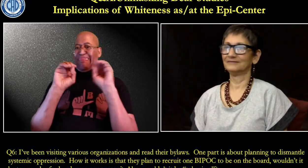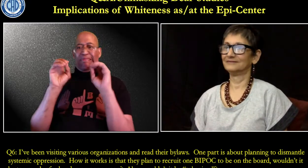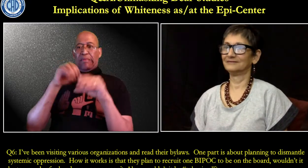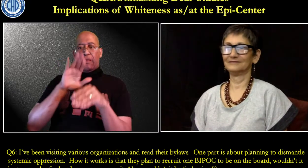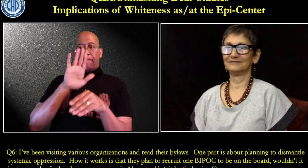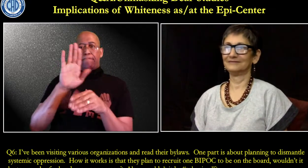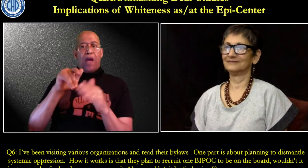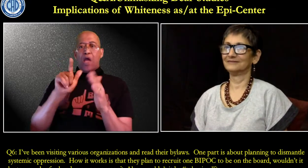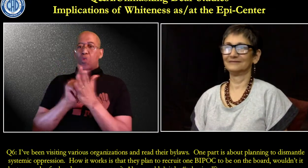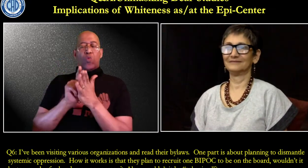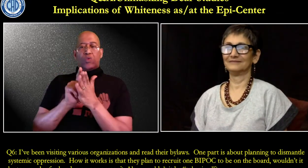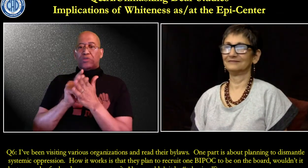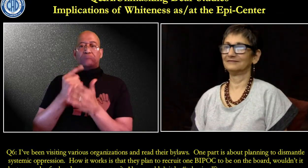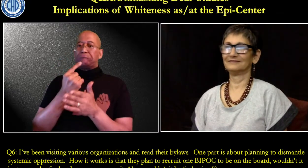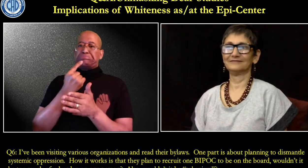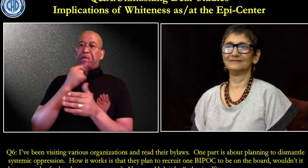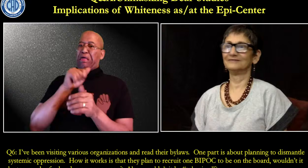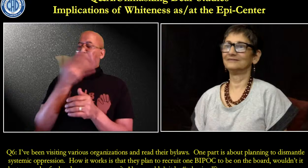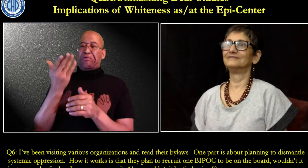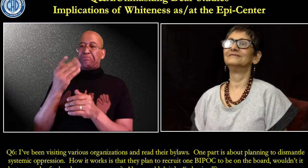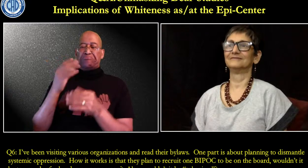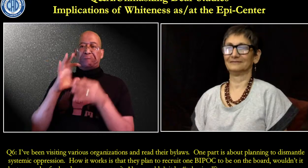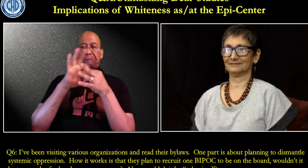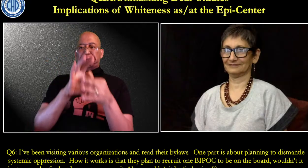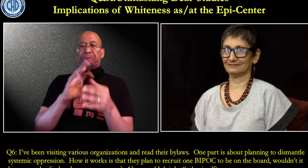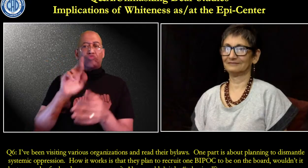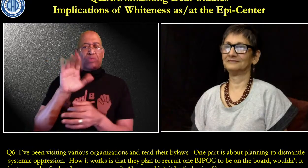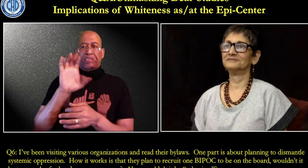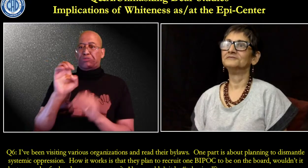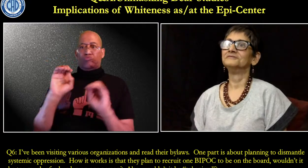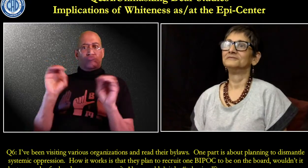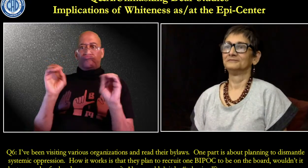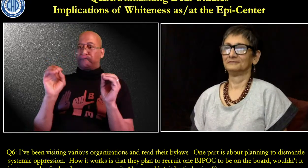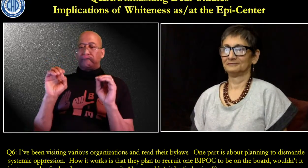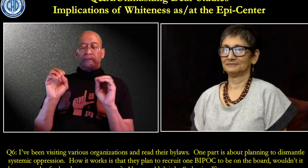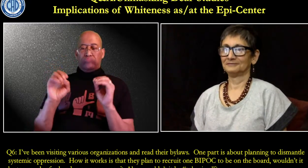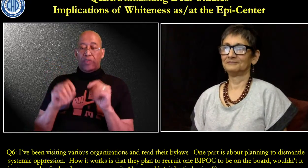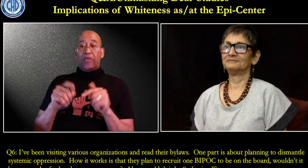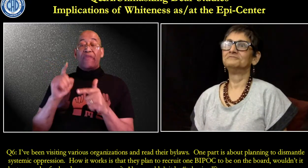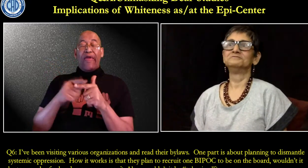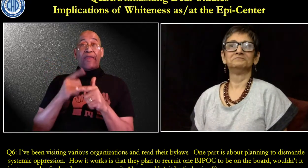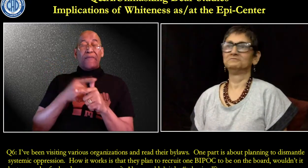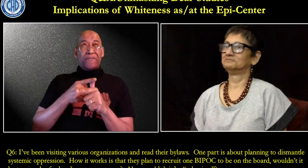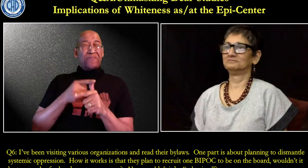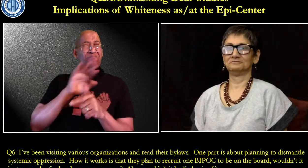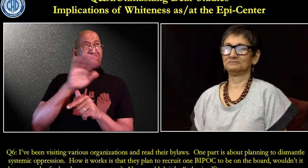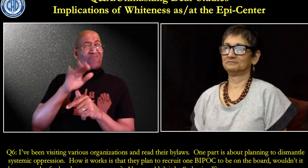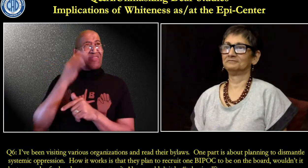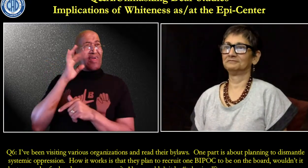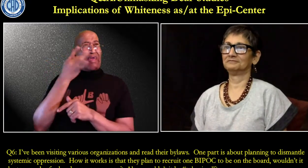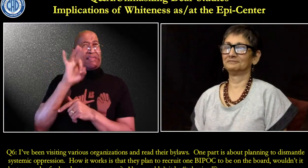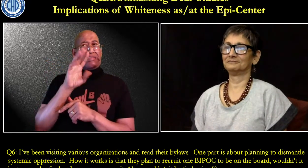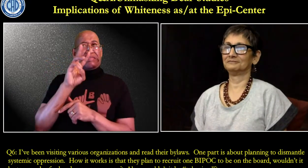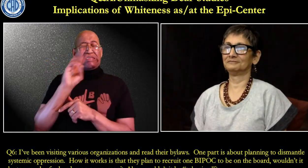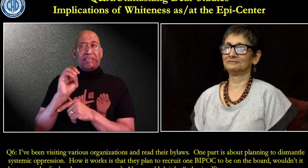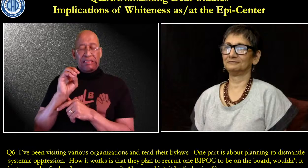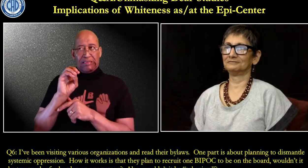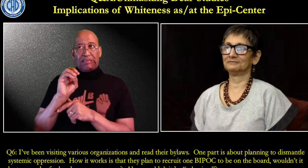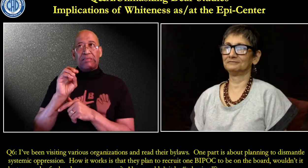first established, there was nothing in their bylaws related to